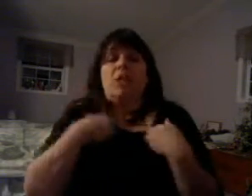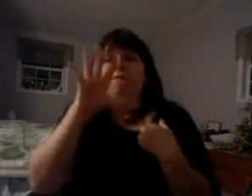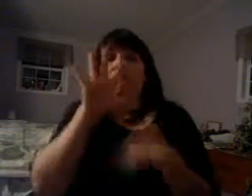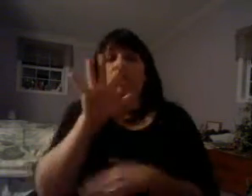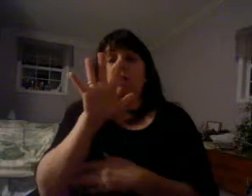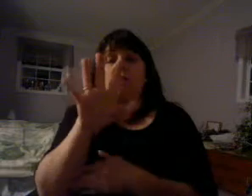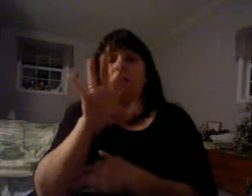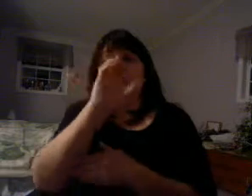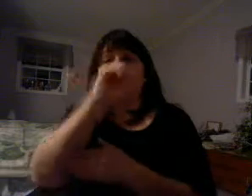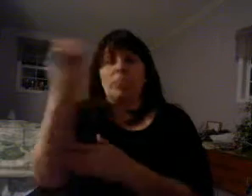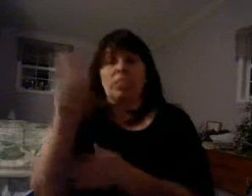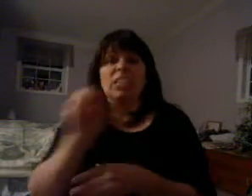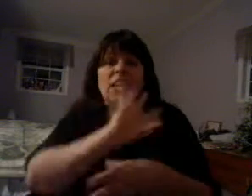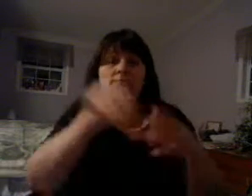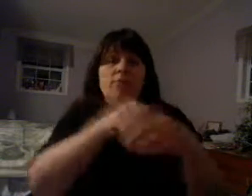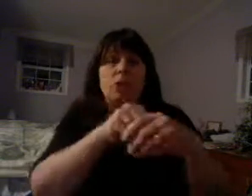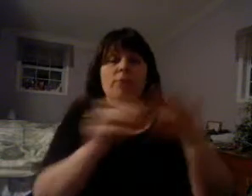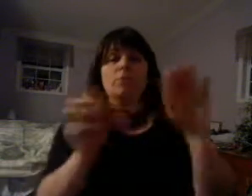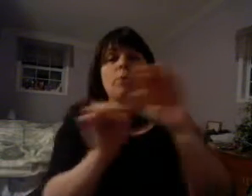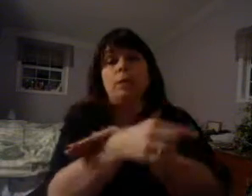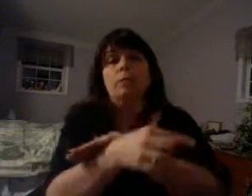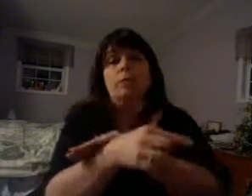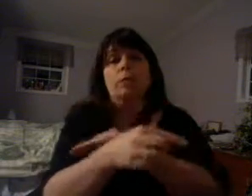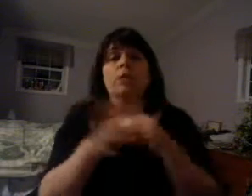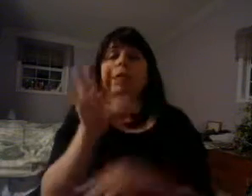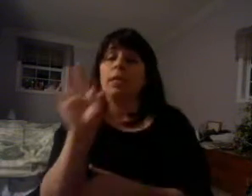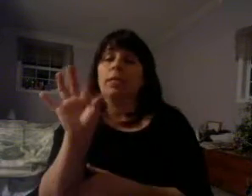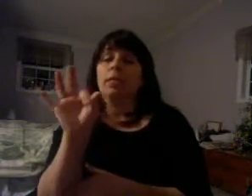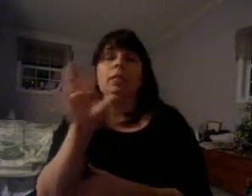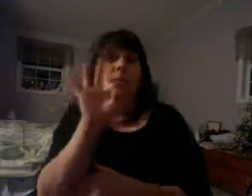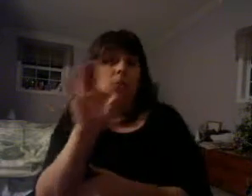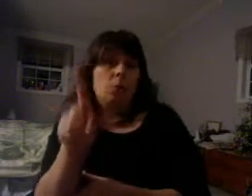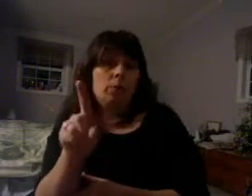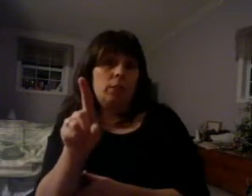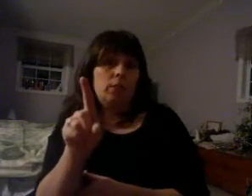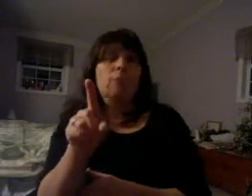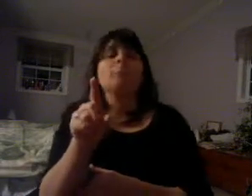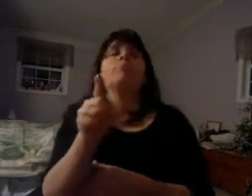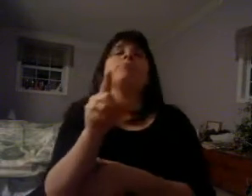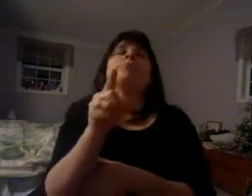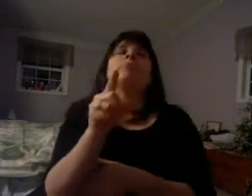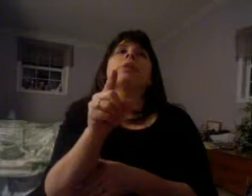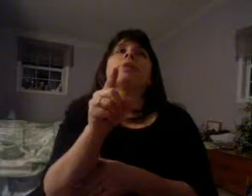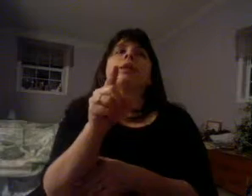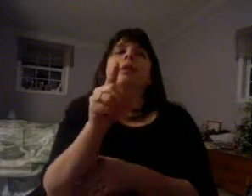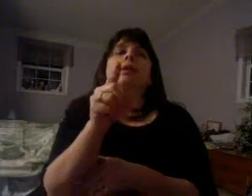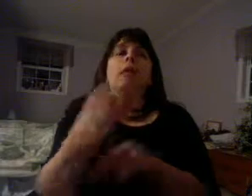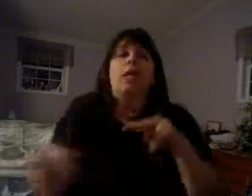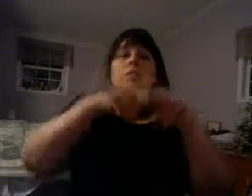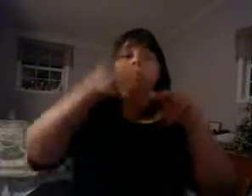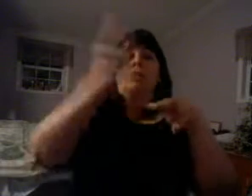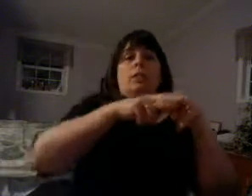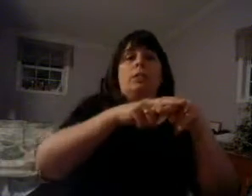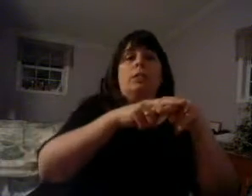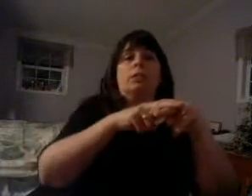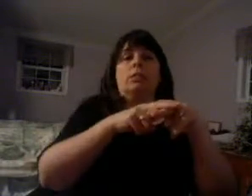1991, it has gone back up to 7 times more likely. And in 1990, for the first time since we've kept records,